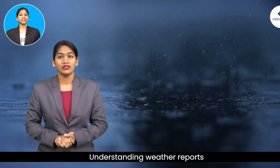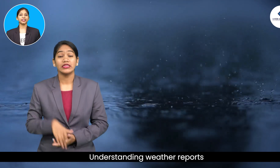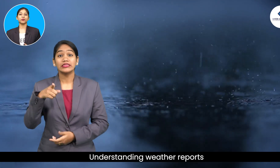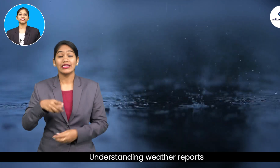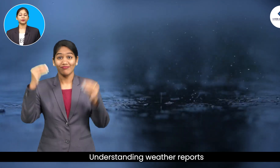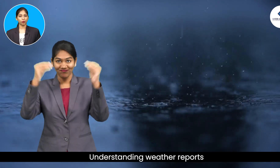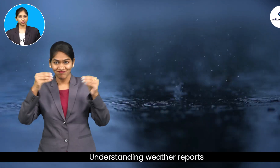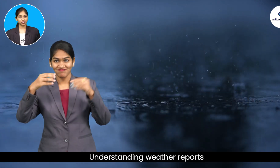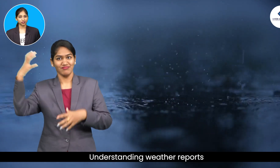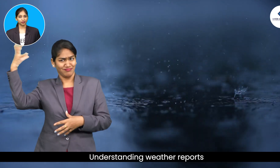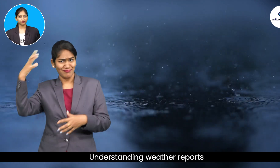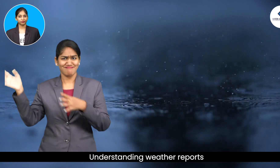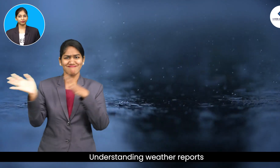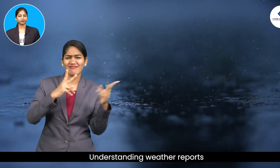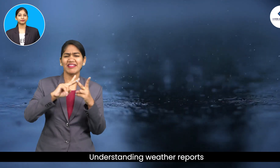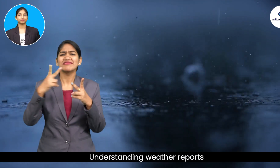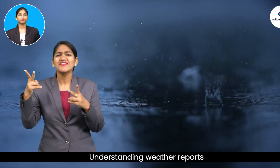Understanding weather reports